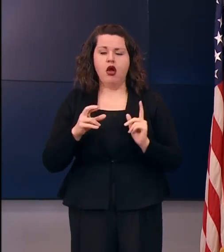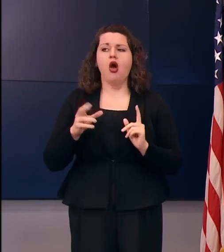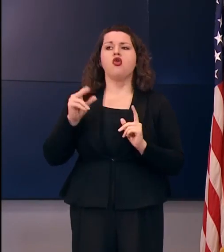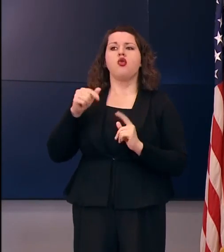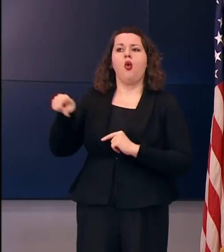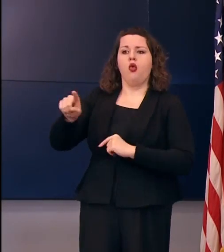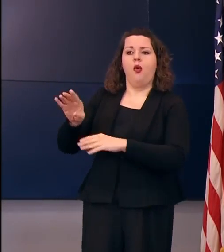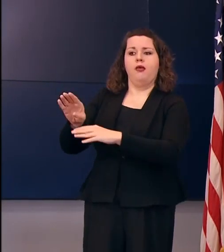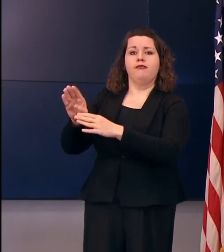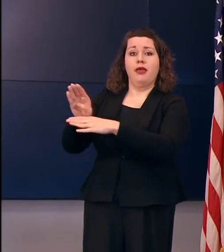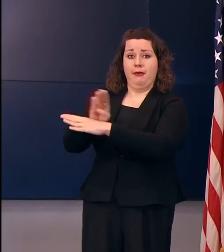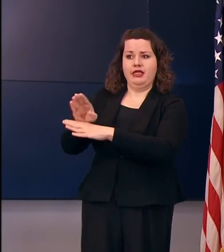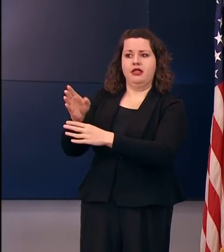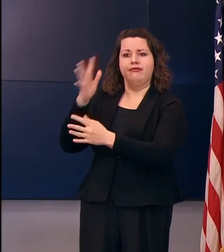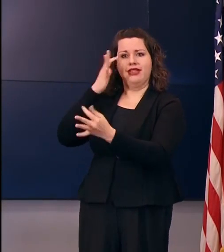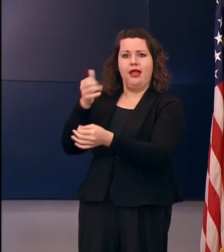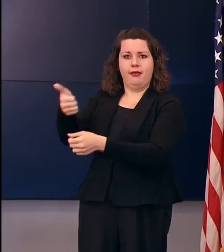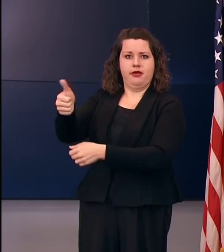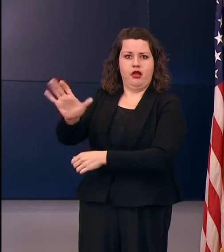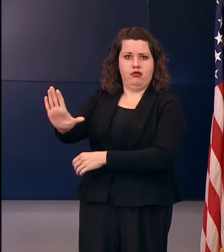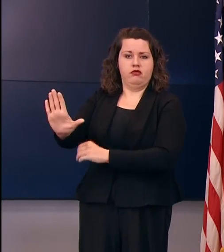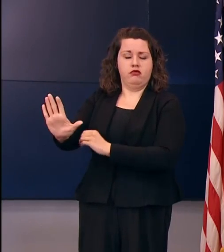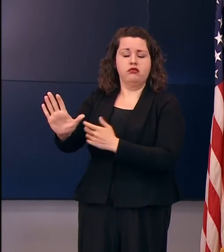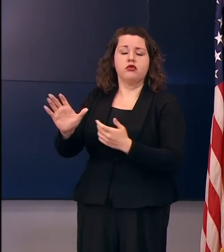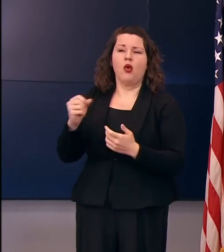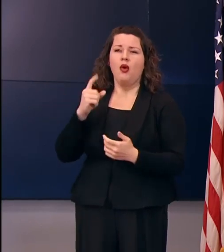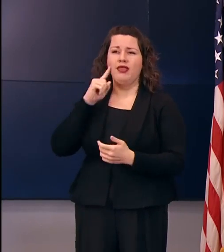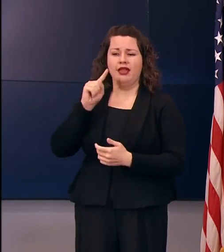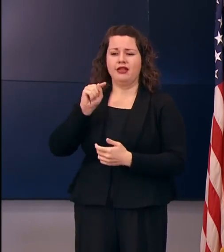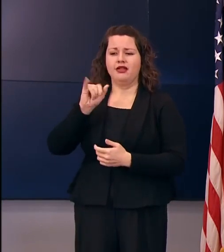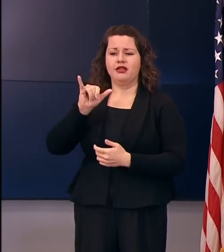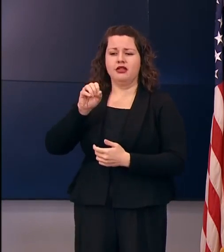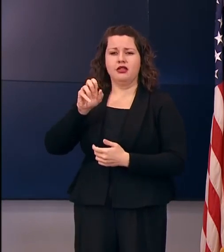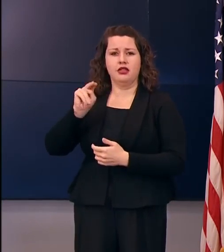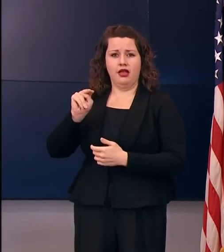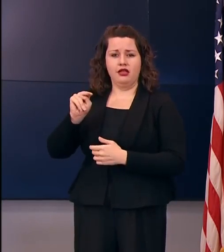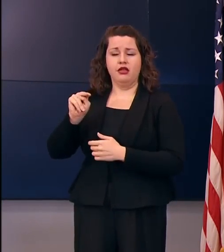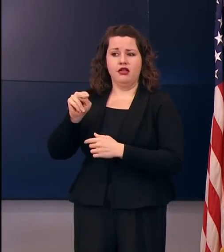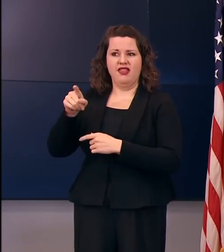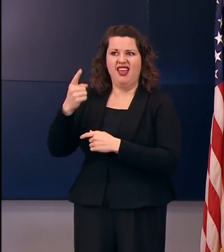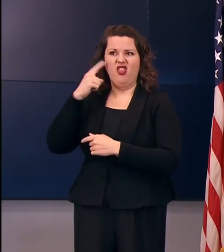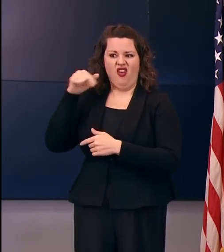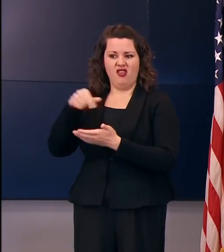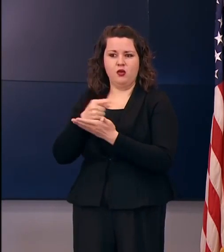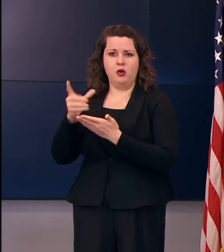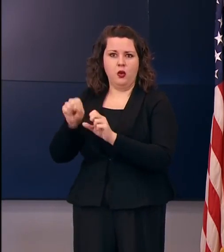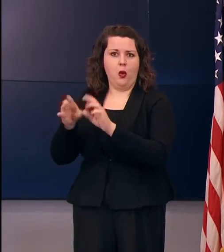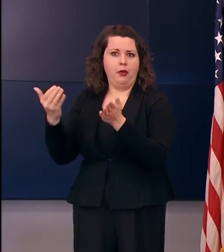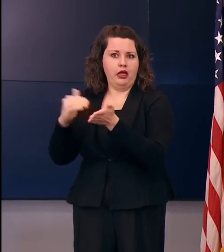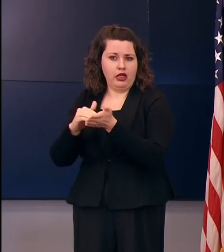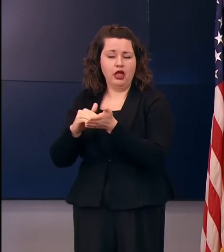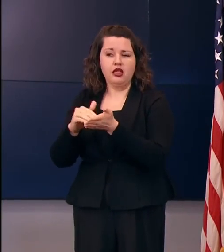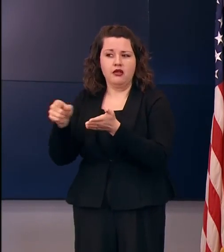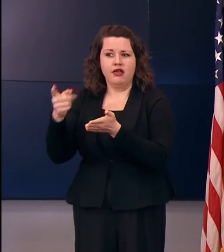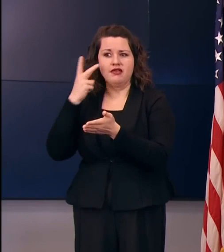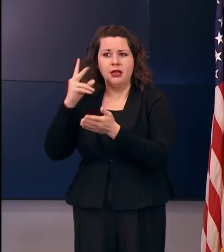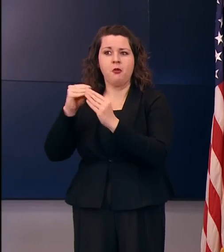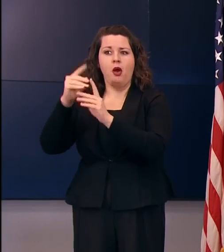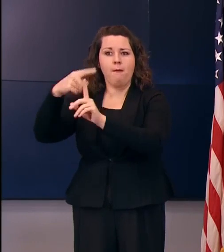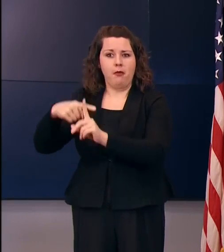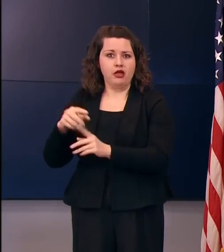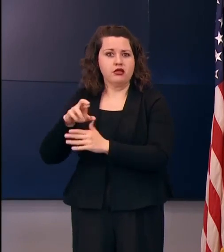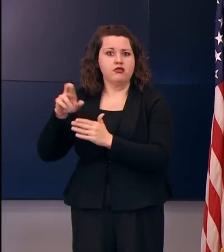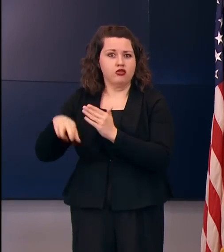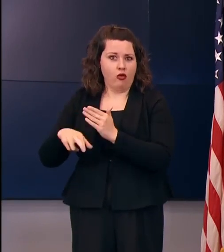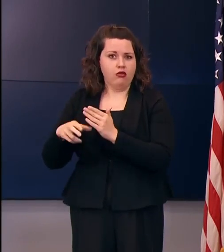decisions. So they, for instance, I think the Tyson plant thought they would be able to stand back up this week, and I think as they've seen more positive tests come